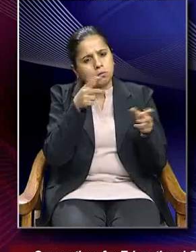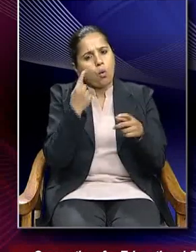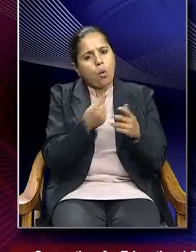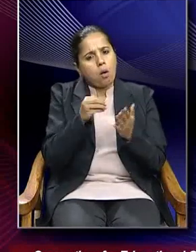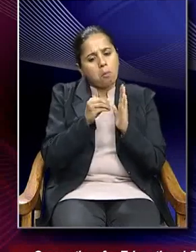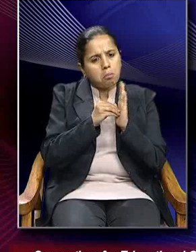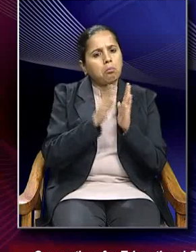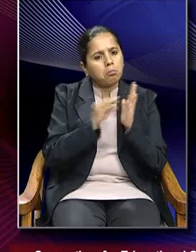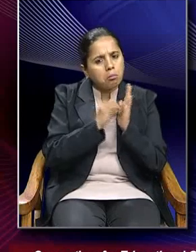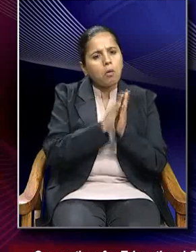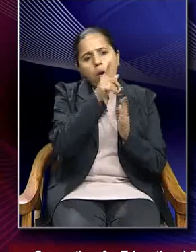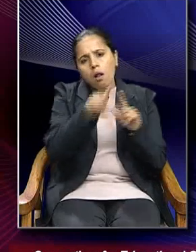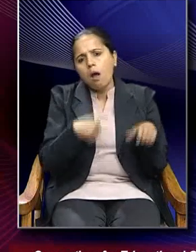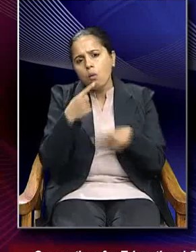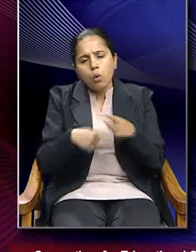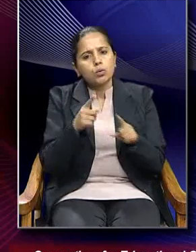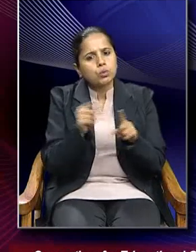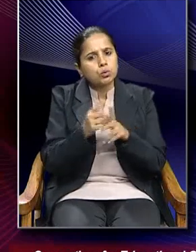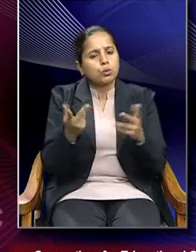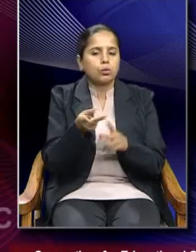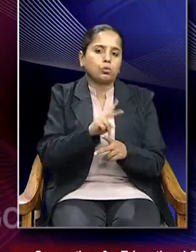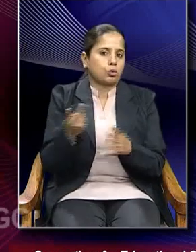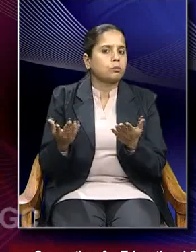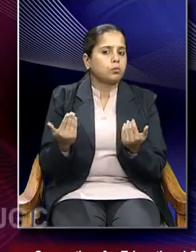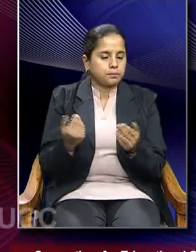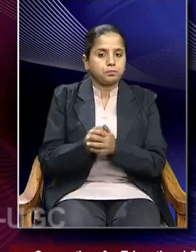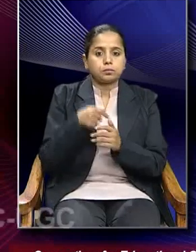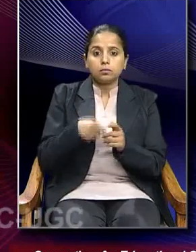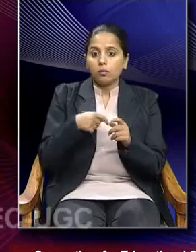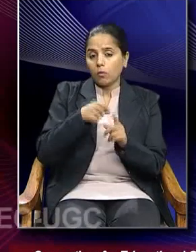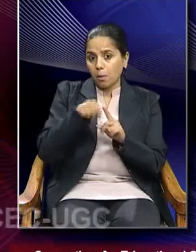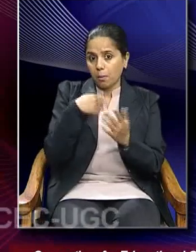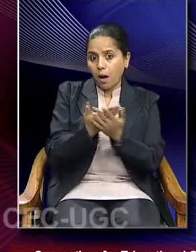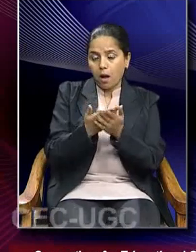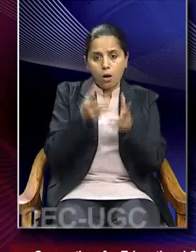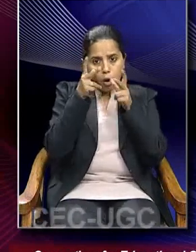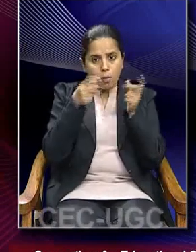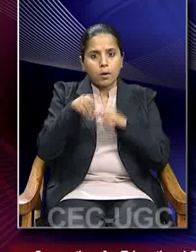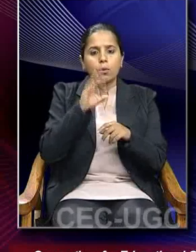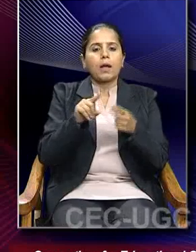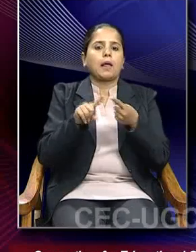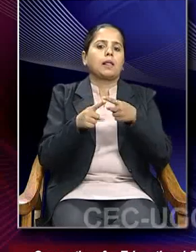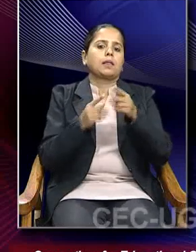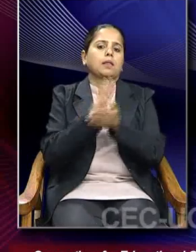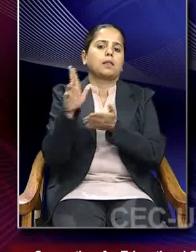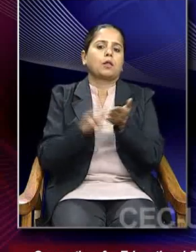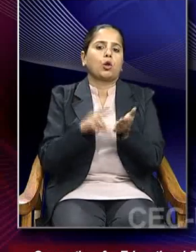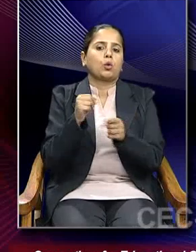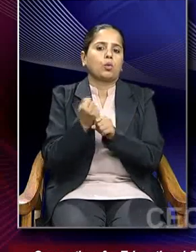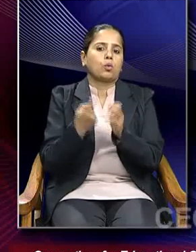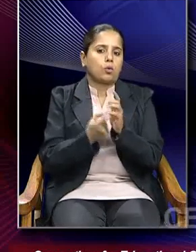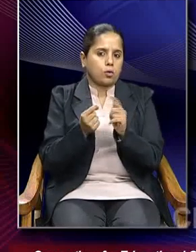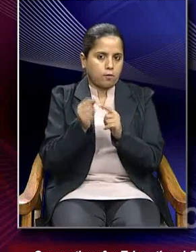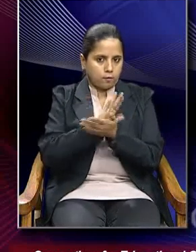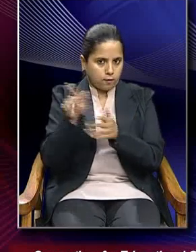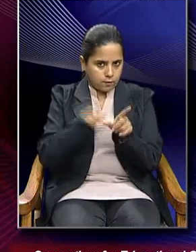observe the everyday life. Participant observation is kind of part of ethnography. Ethnography